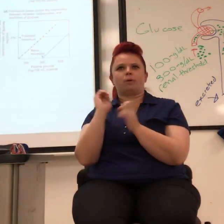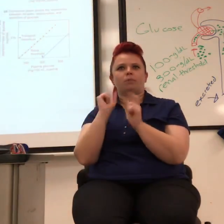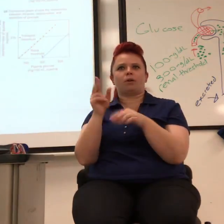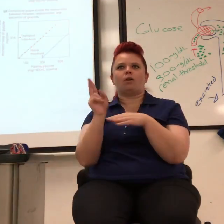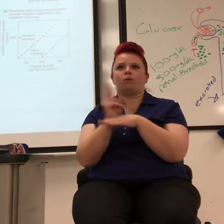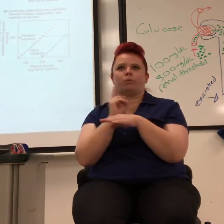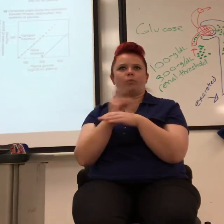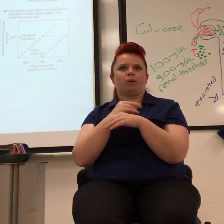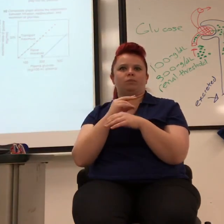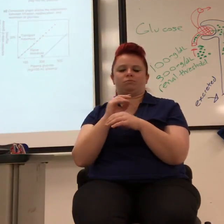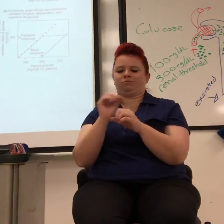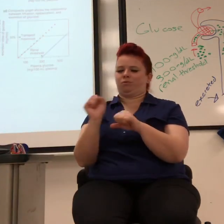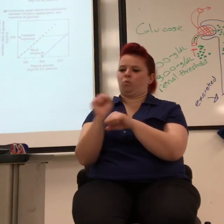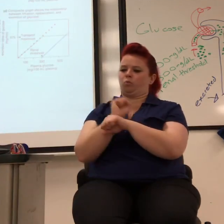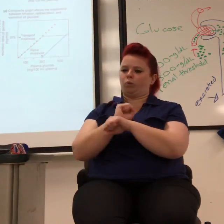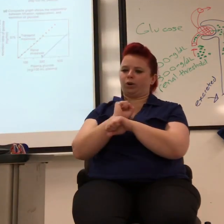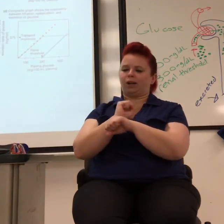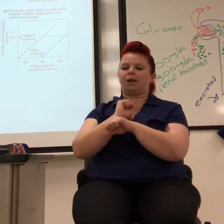rate. Okay?